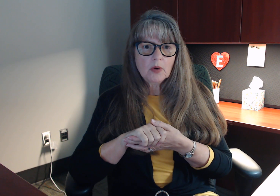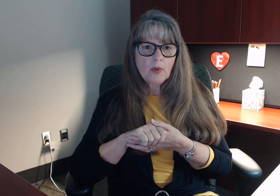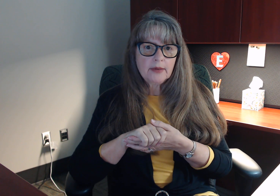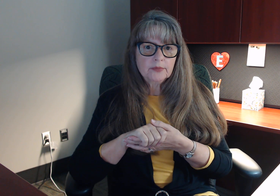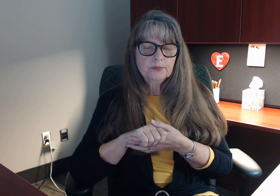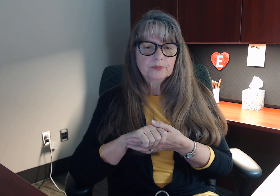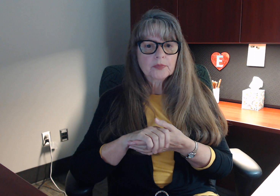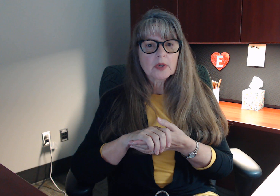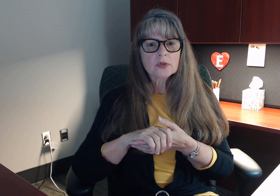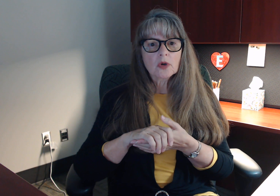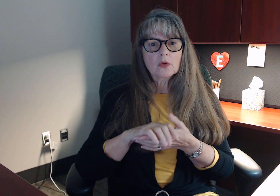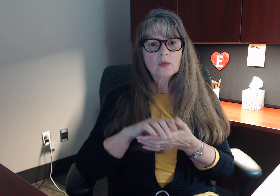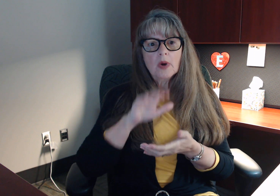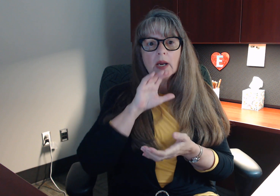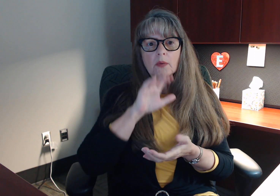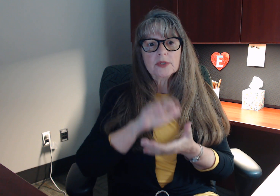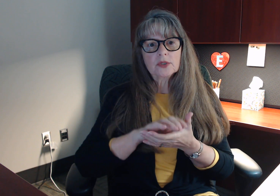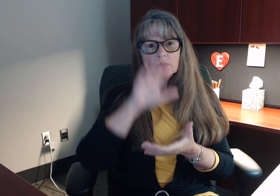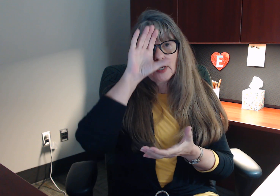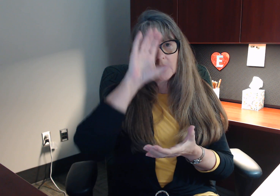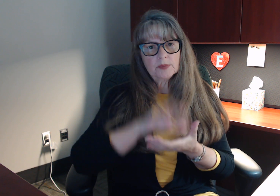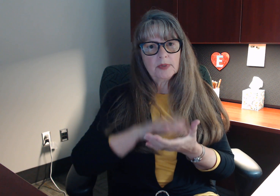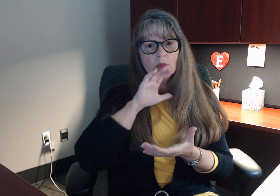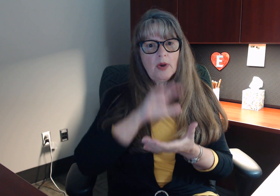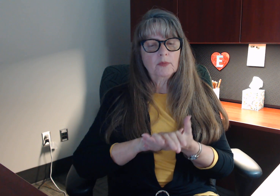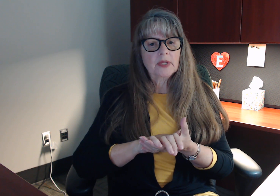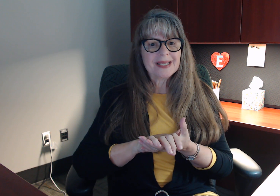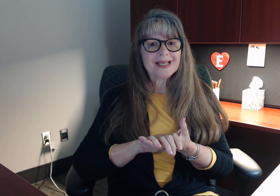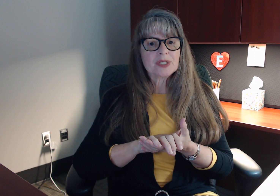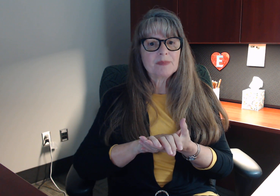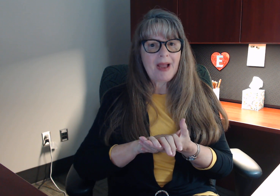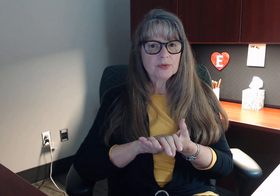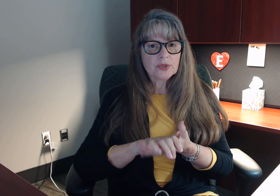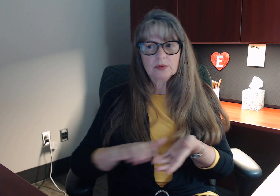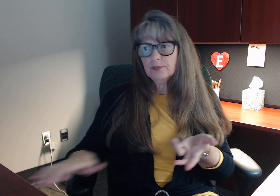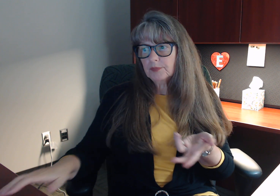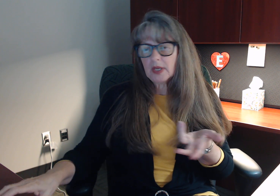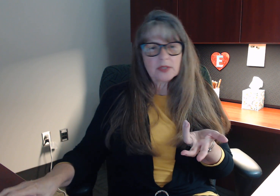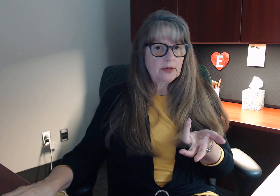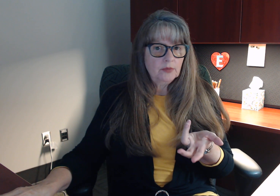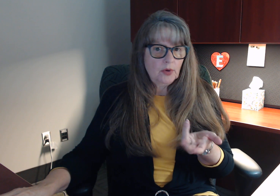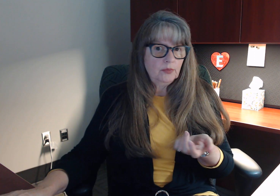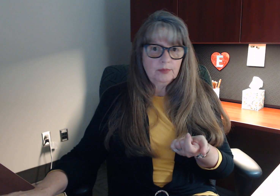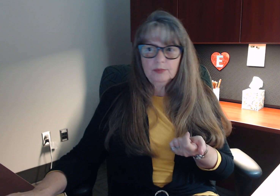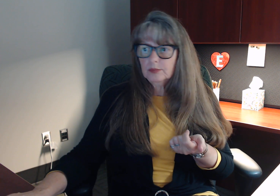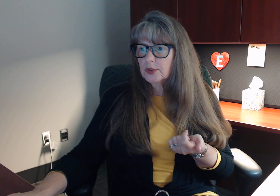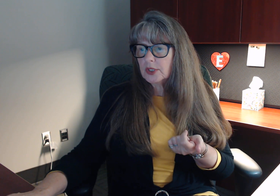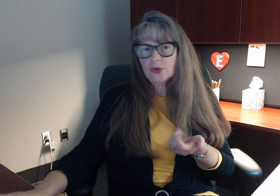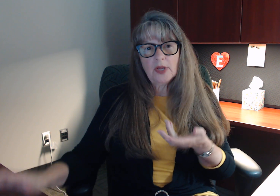wife. So I always do a husband and wife when they say spouse, because I don't know which is, you can't just